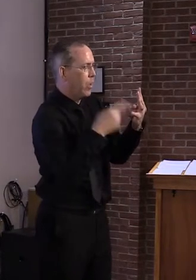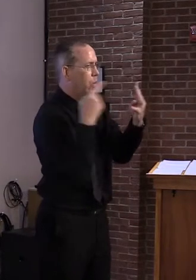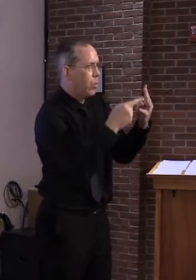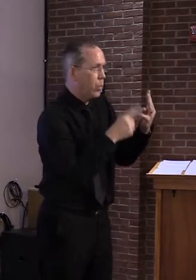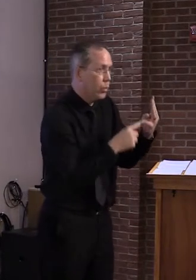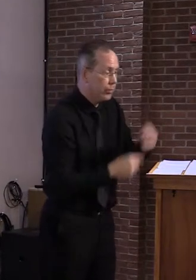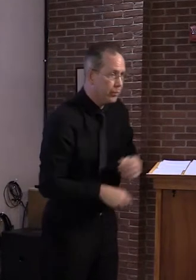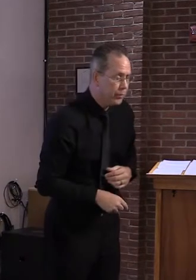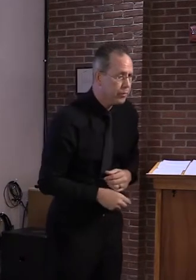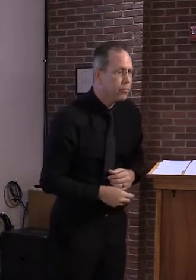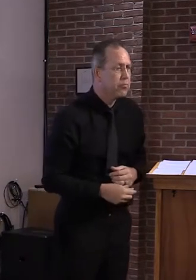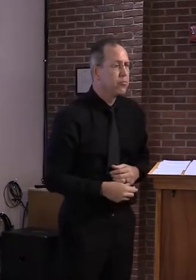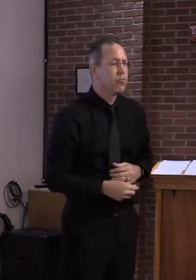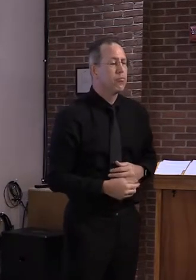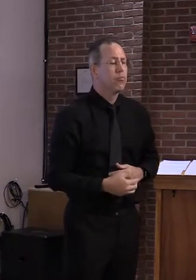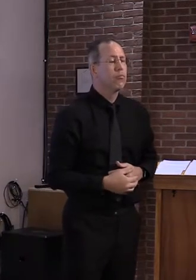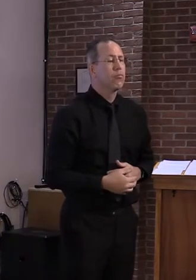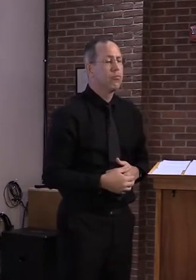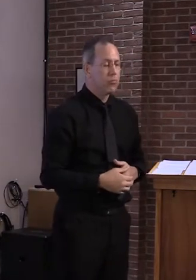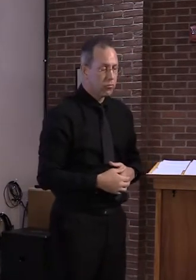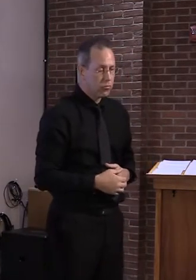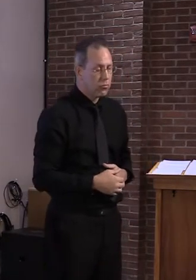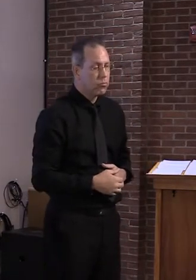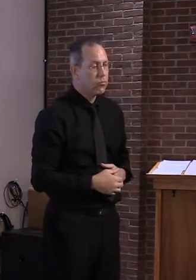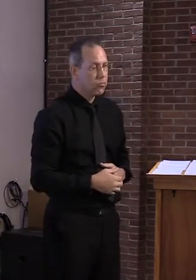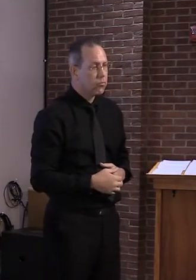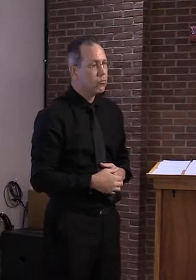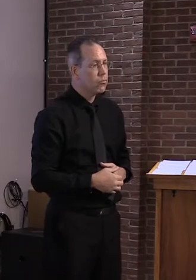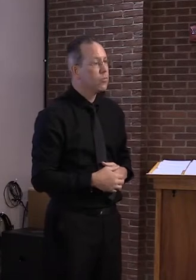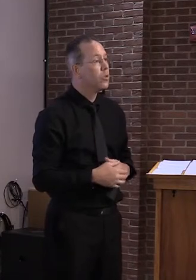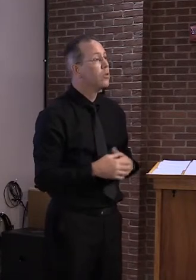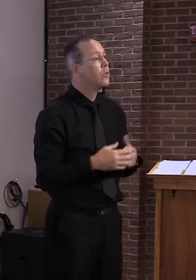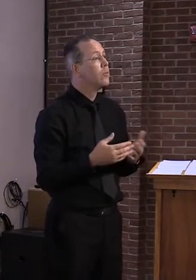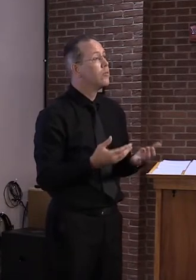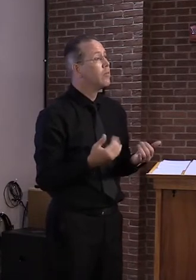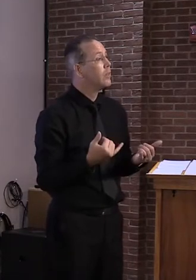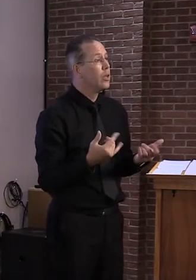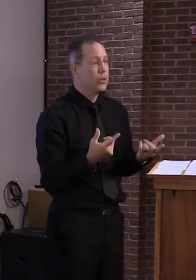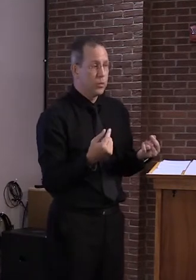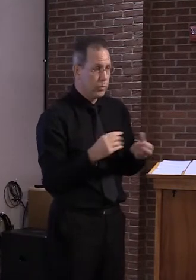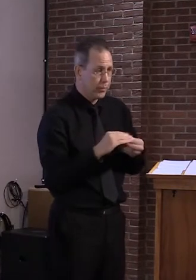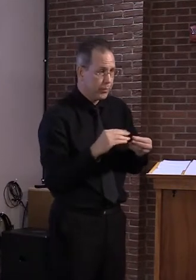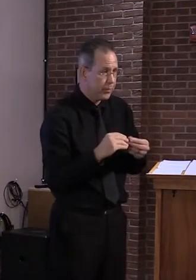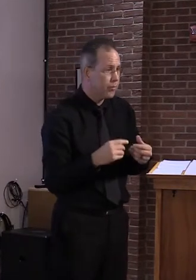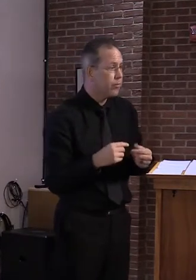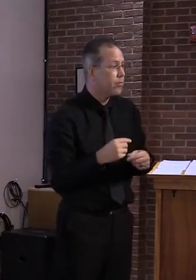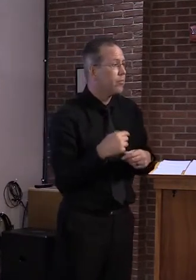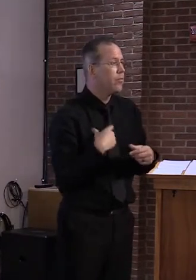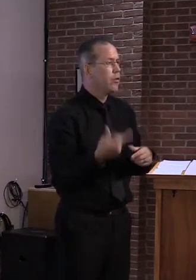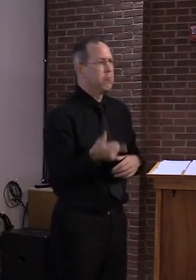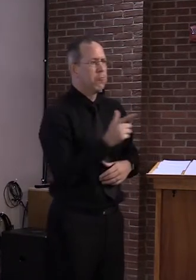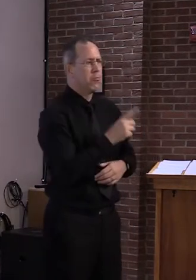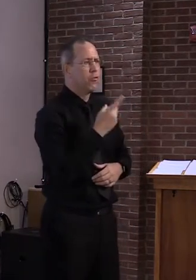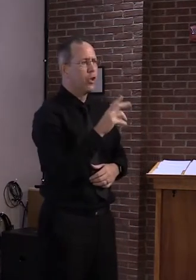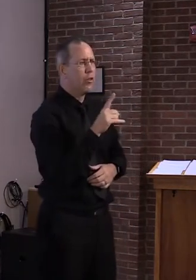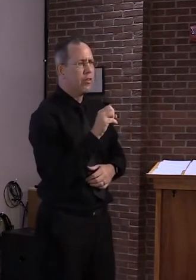industry. So with that, at this time, I would like to turn it over to Dr. Levine.